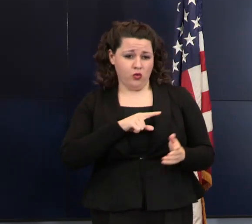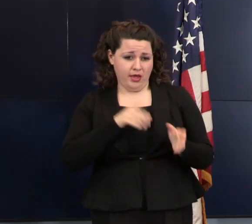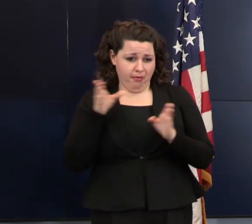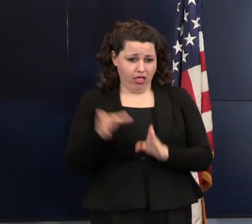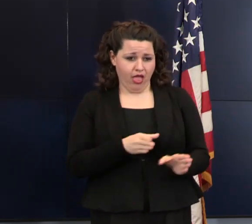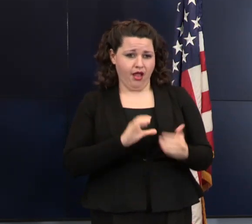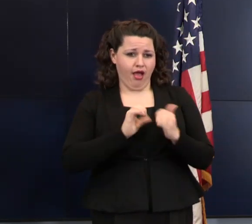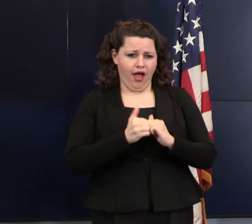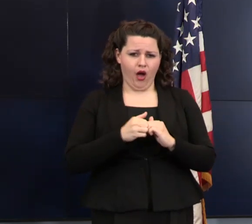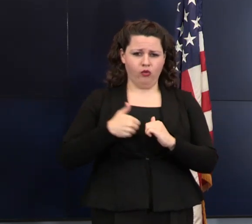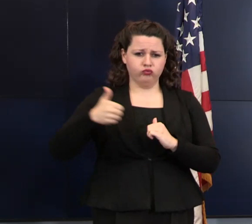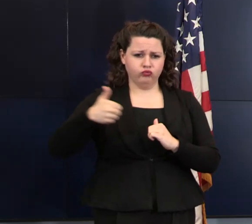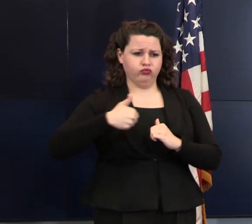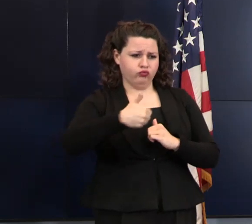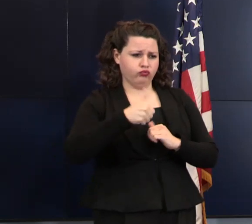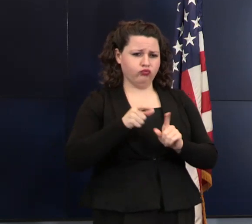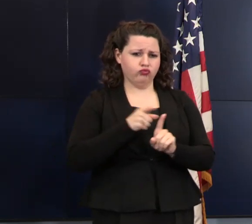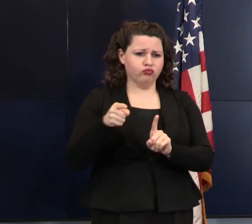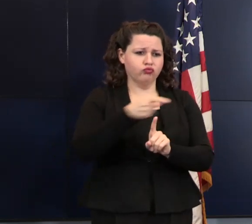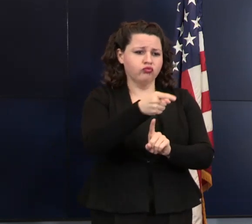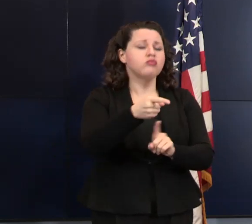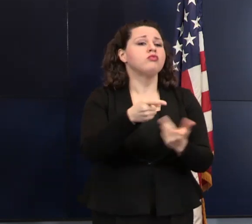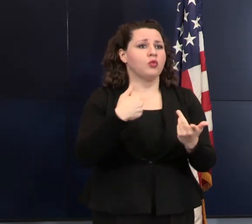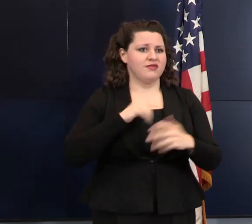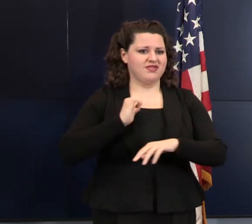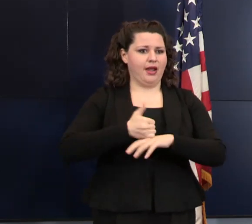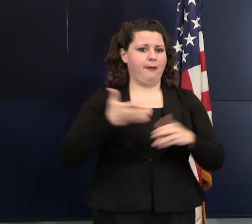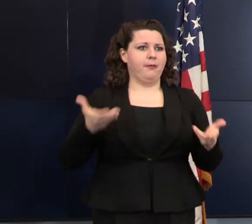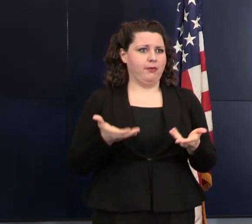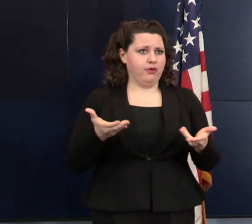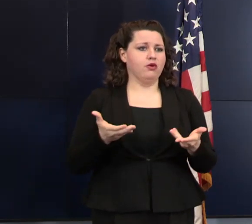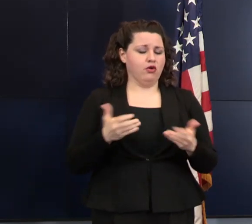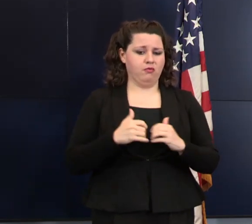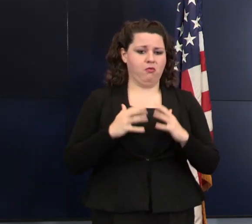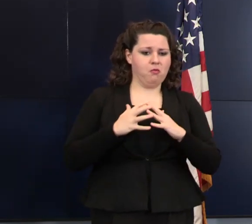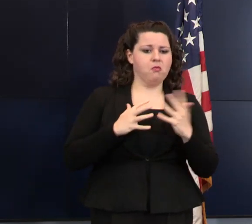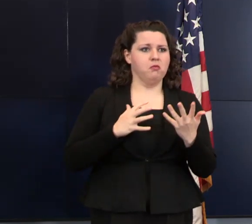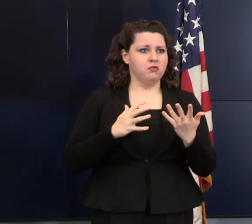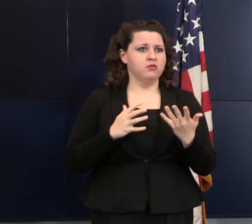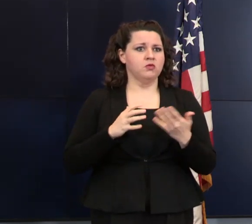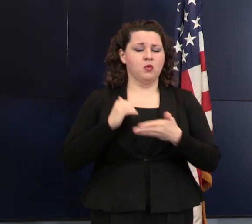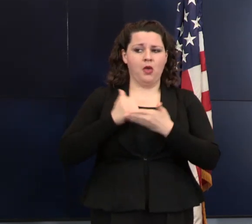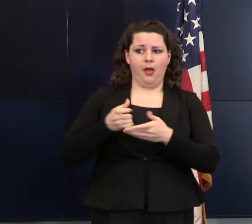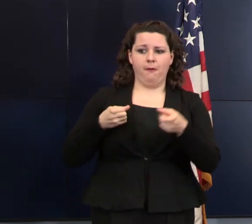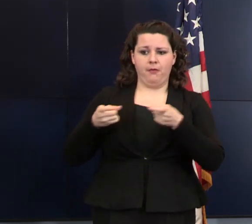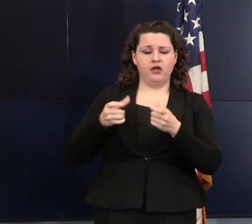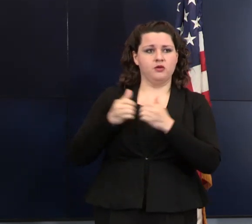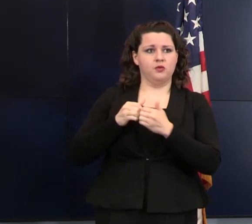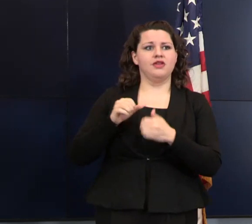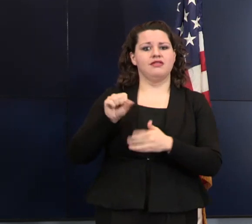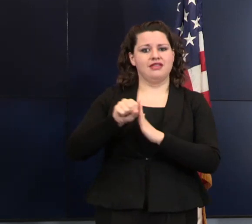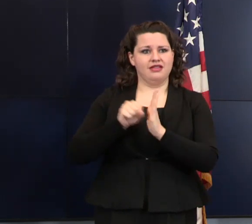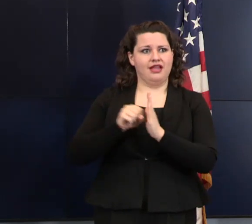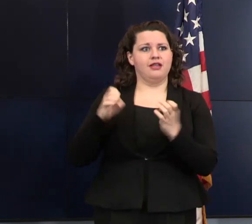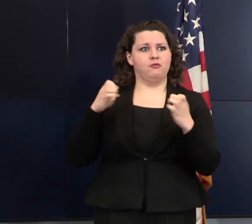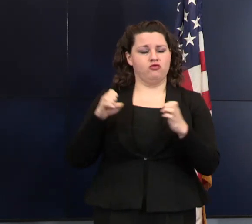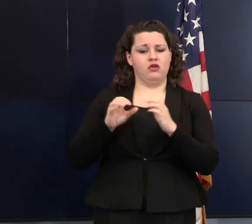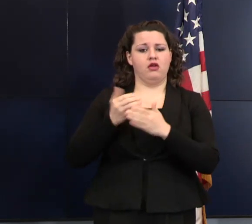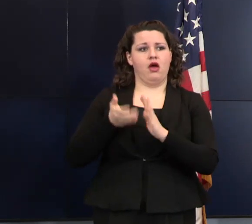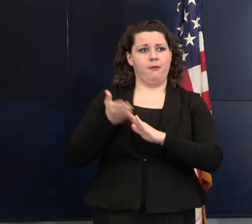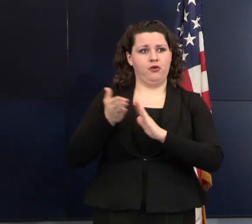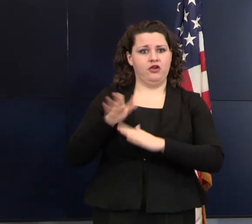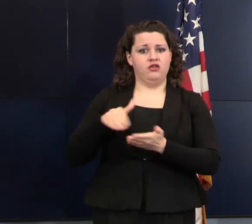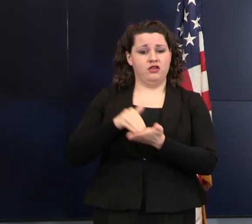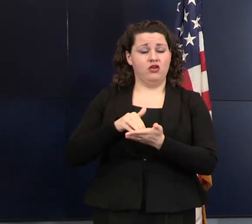we've established here in the Iowa Joint Force Headquarters to help manage our efforts with the state's Emergency Operations Center, I have also activated